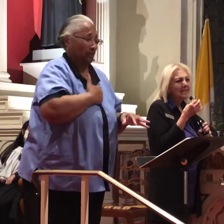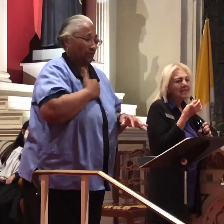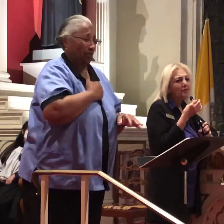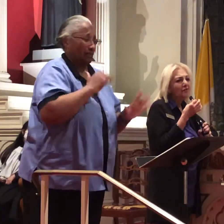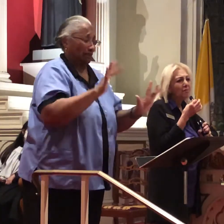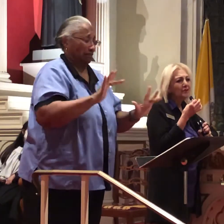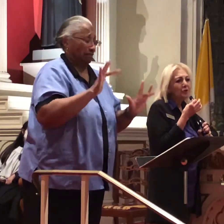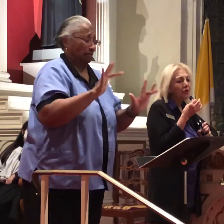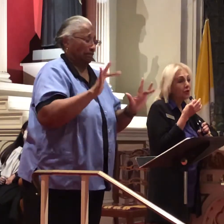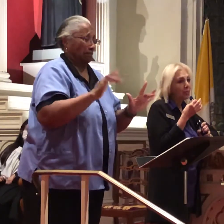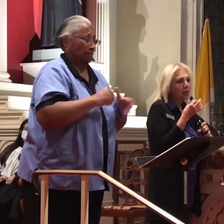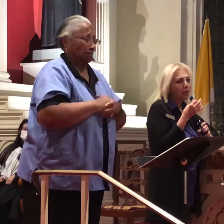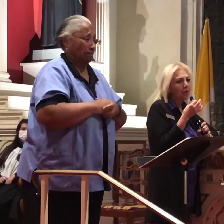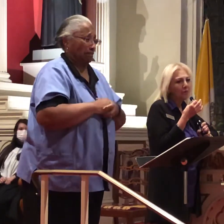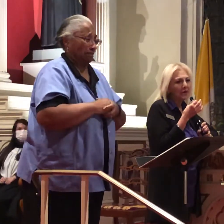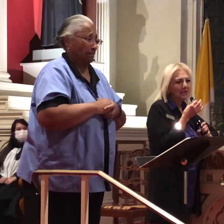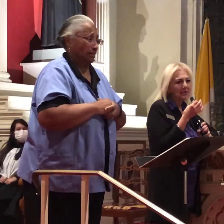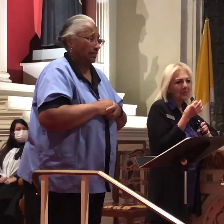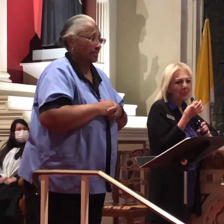it